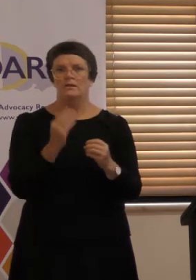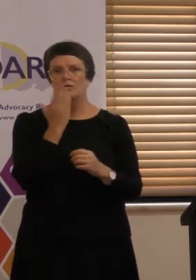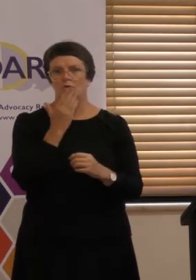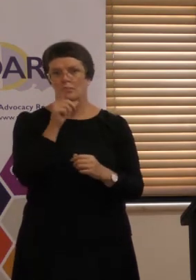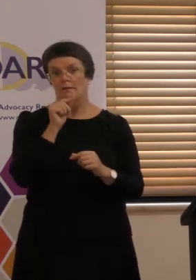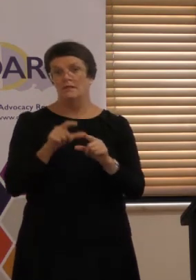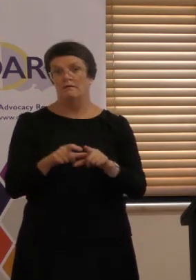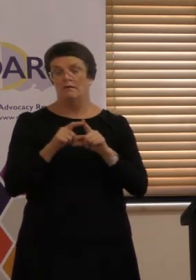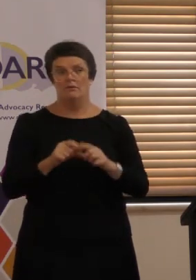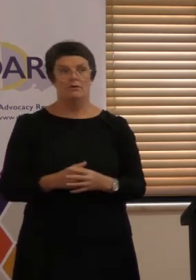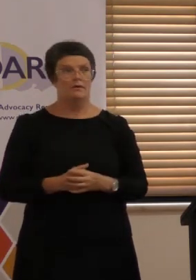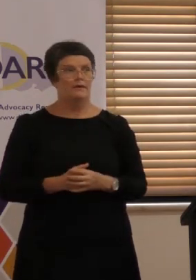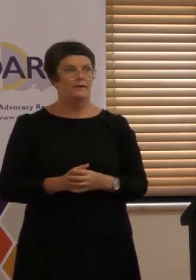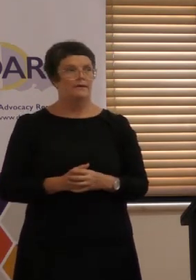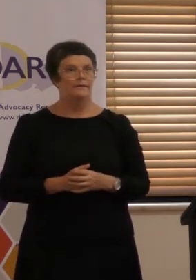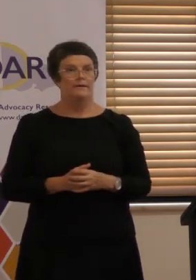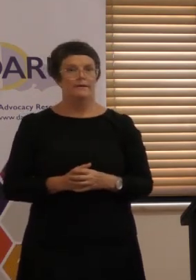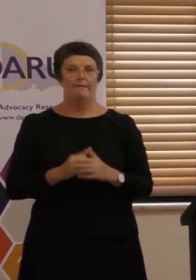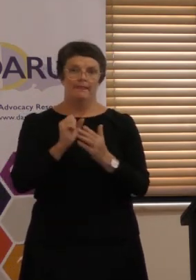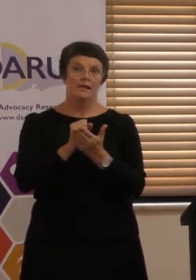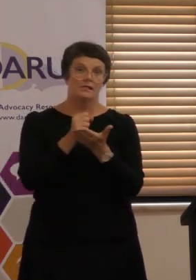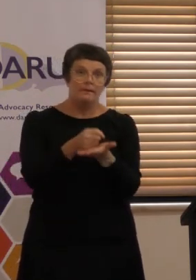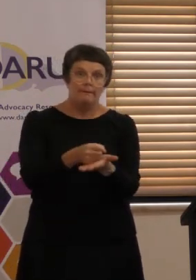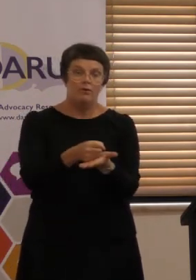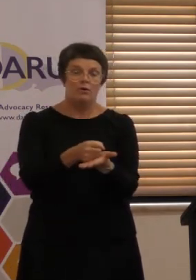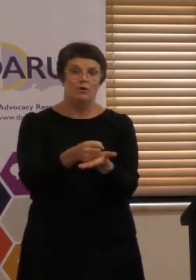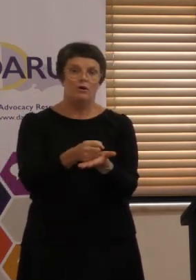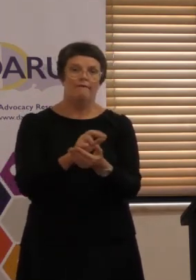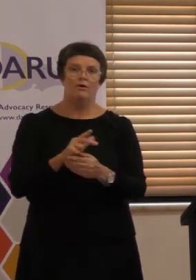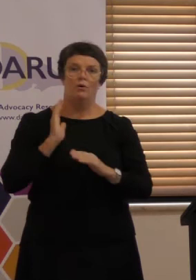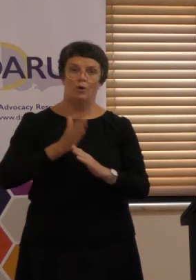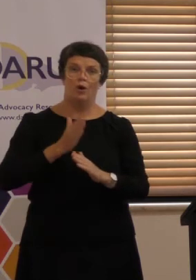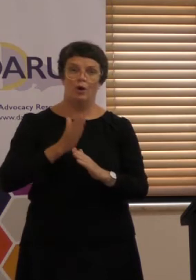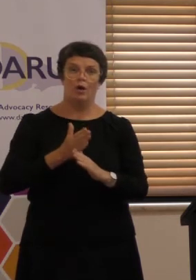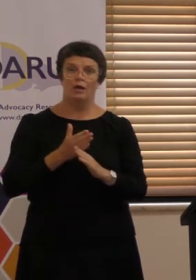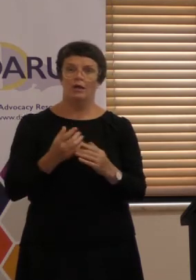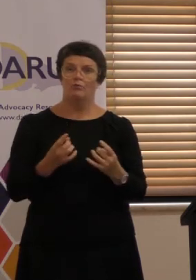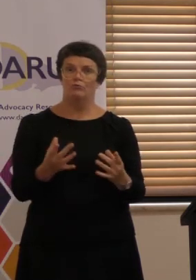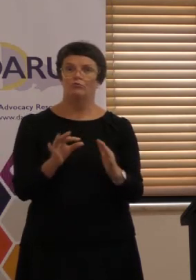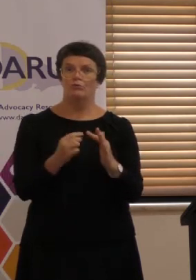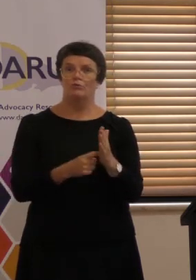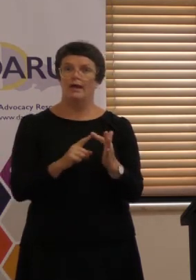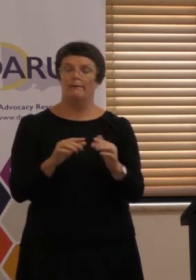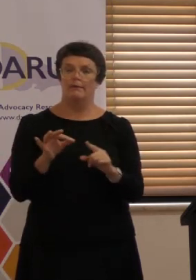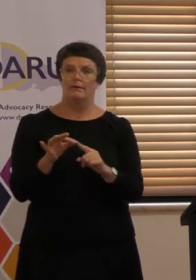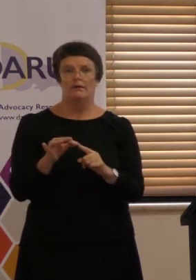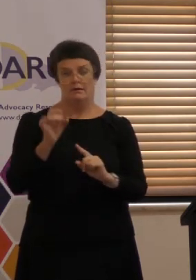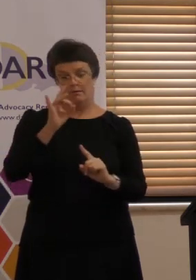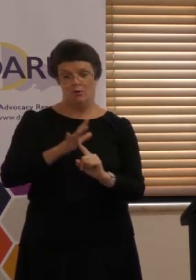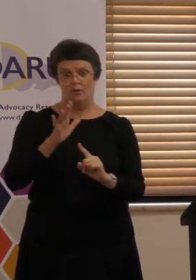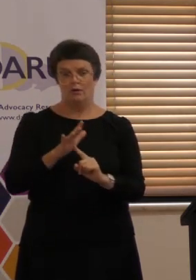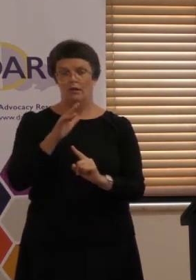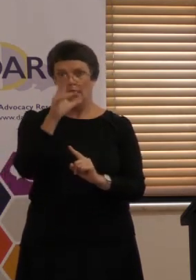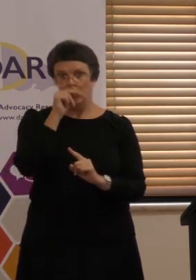Support to engage in work or work prep is really, really important to young people. A lot of young people say to